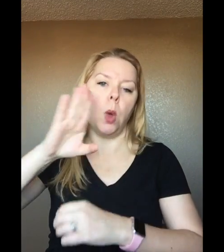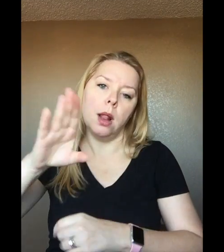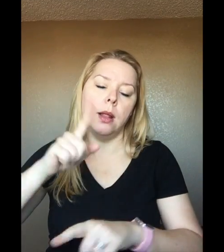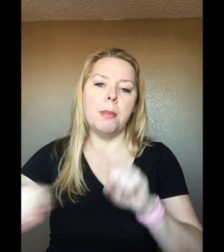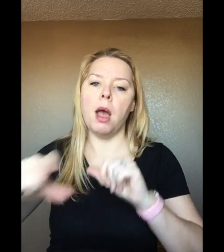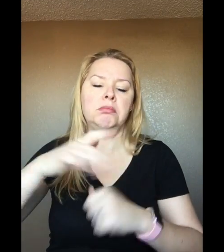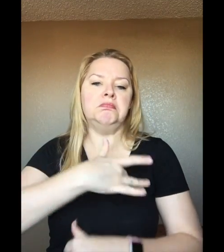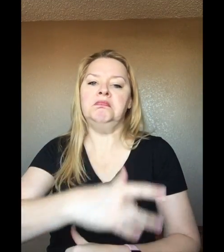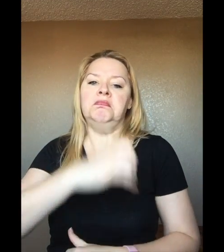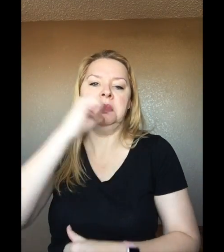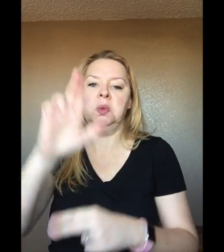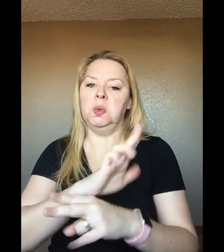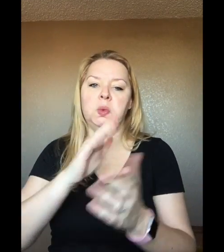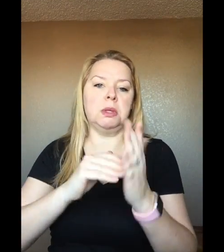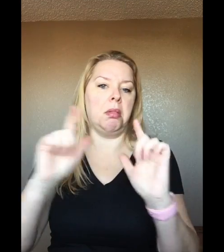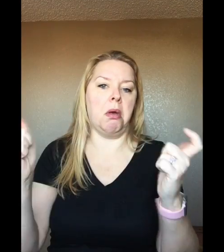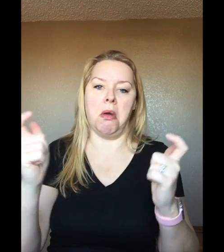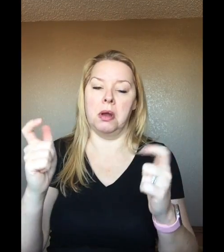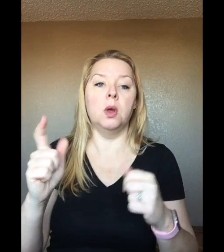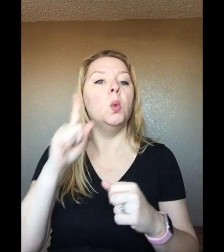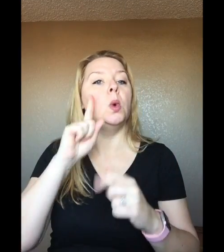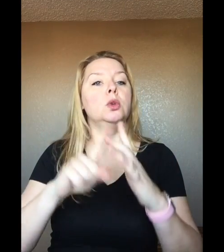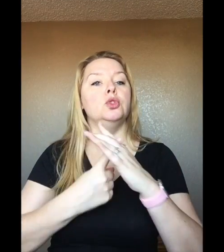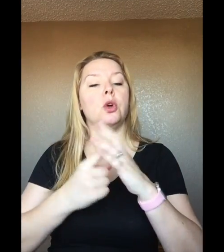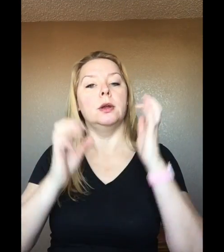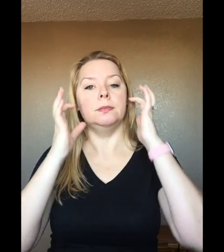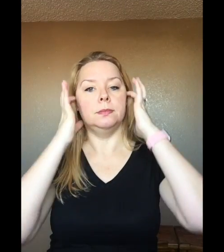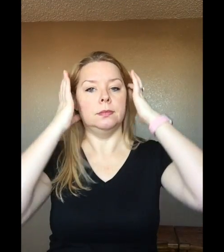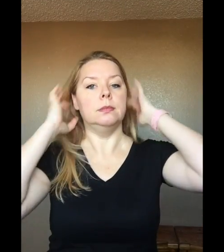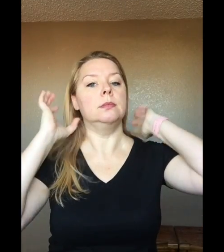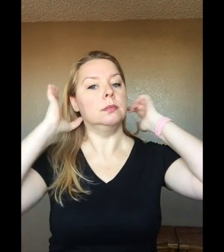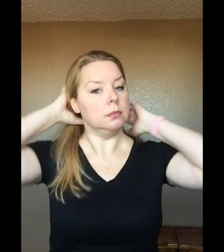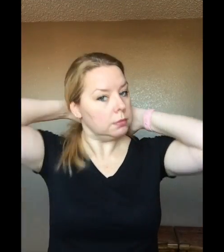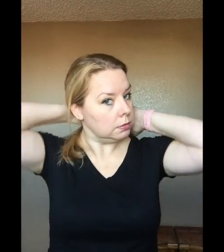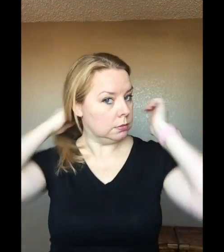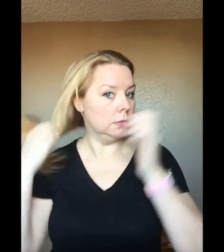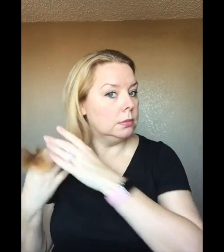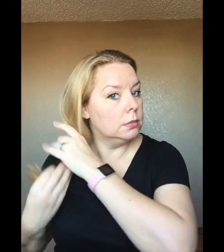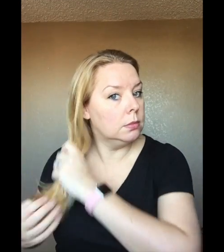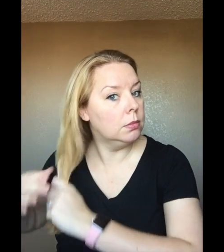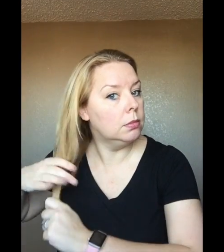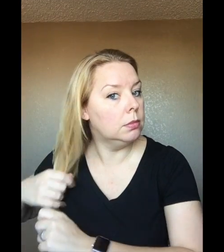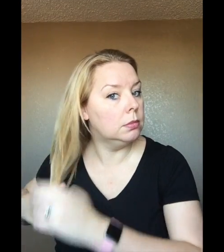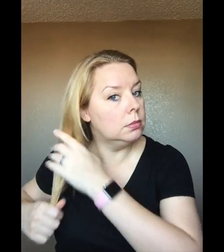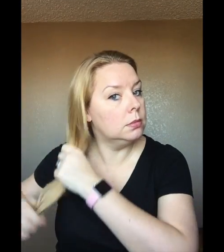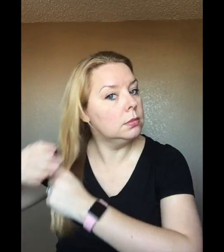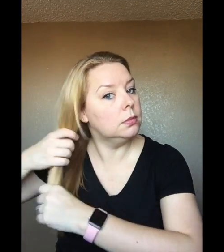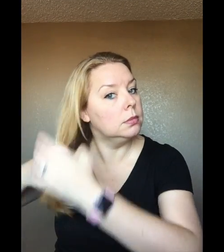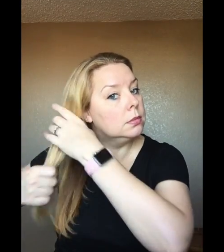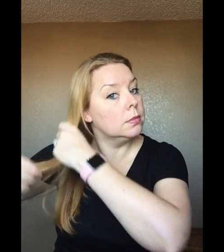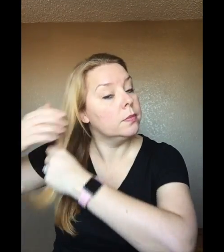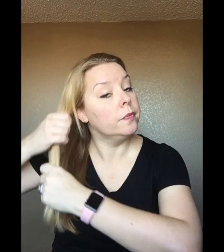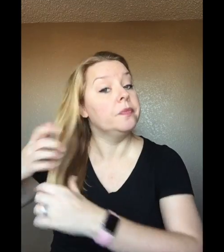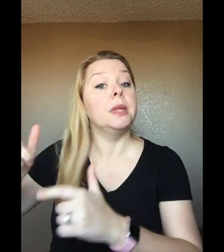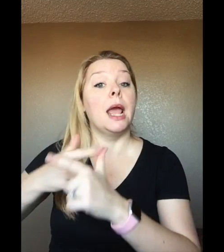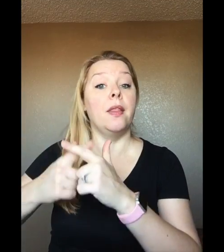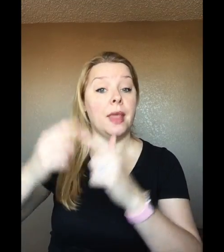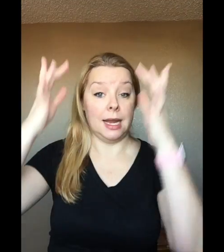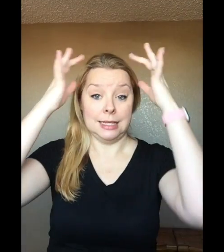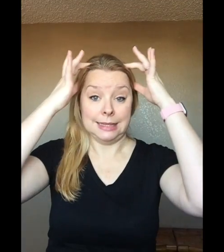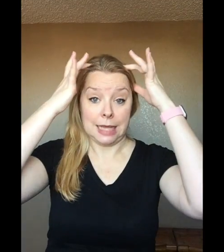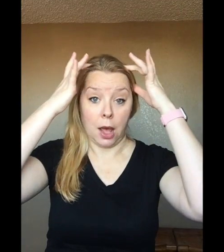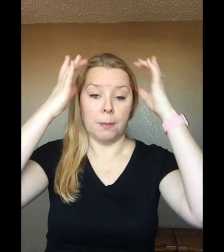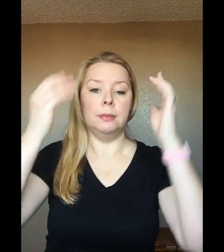lot. So what you'll do is you'll start on the ends and you'll work your way up. And by the time you get to your